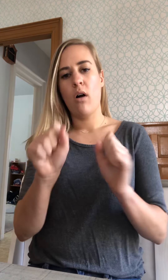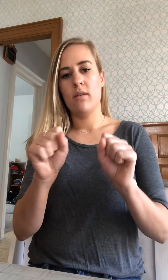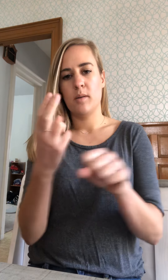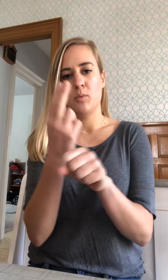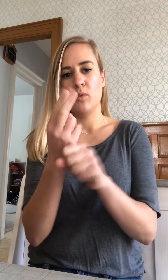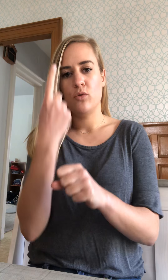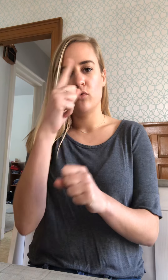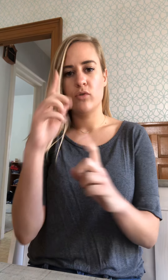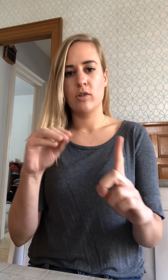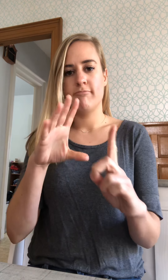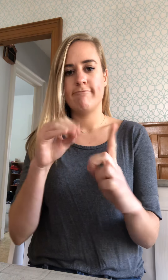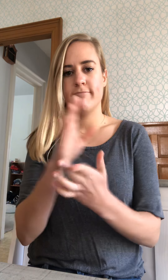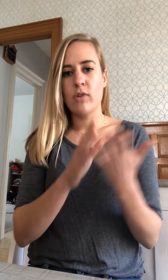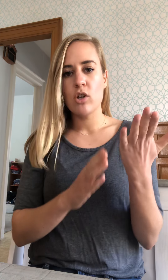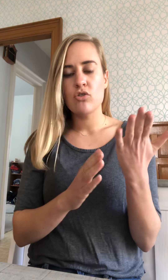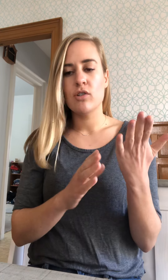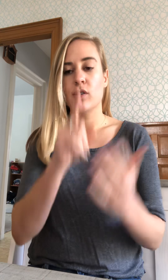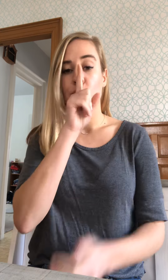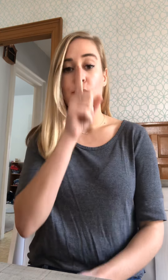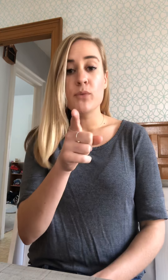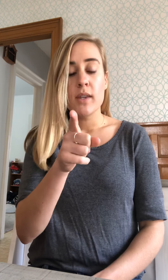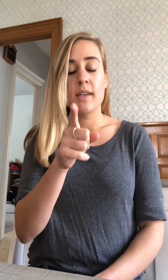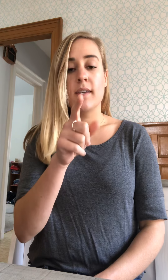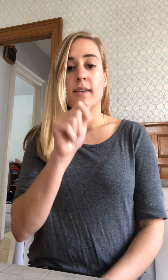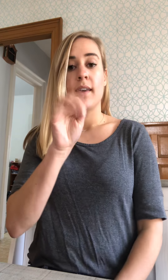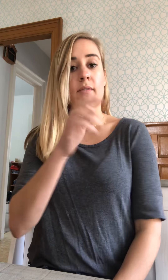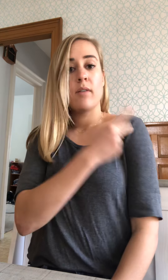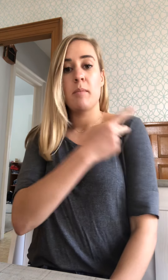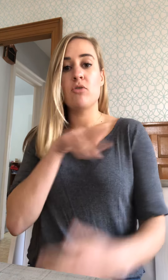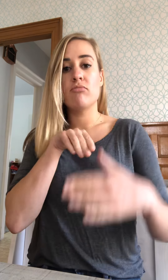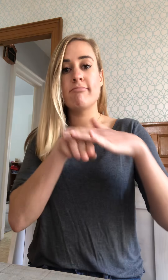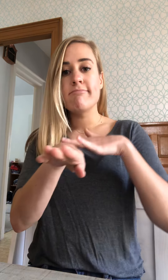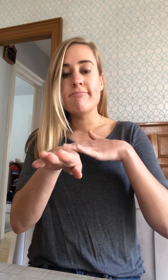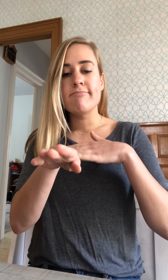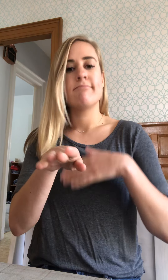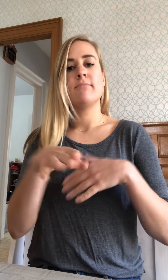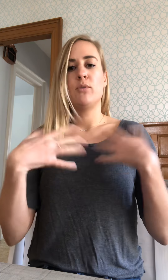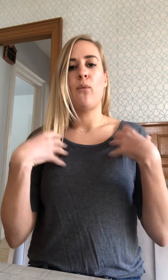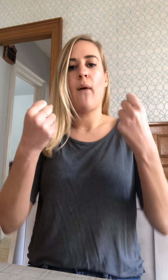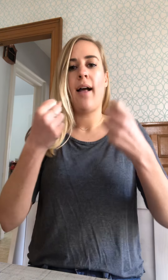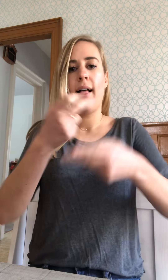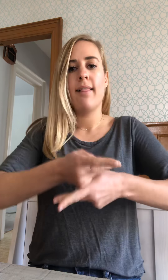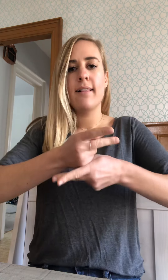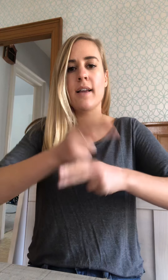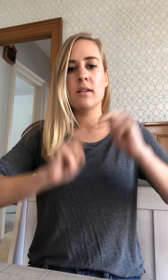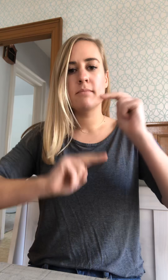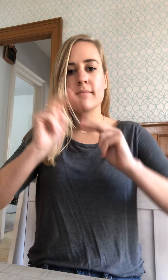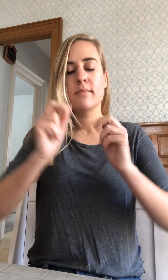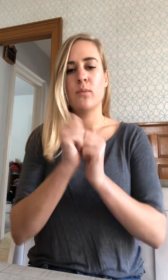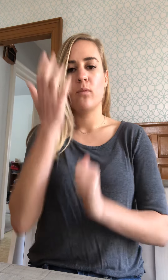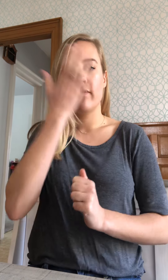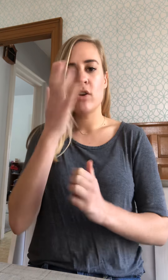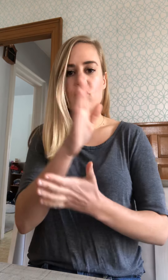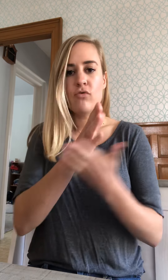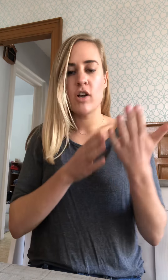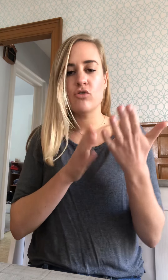fractures. Far and away, a patient who comes into a healthcare facility with a facial fracture these days is going to get